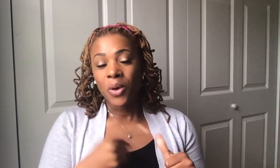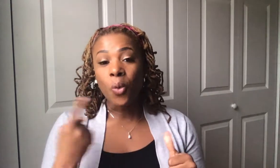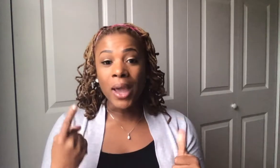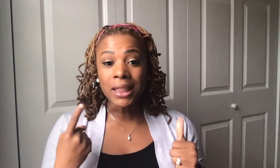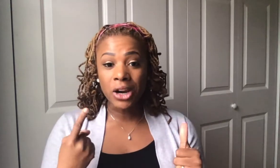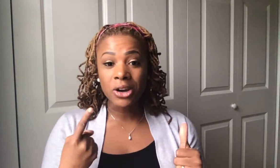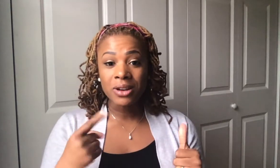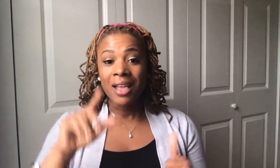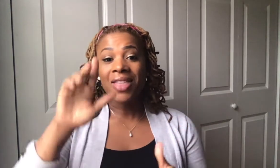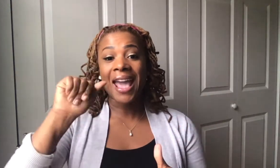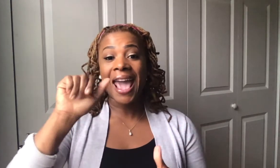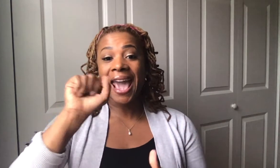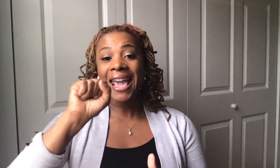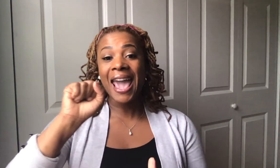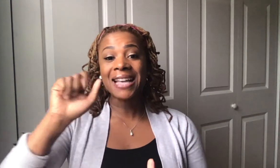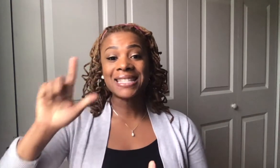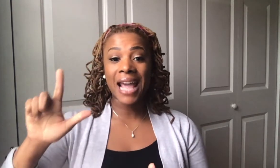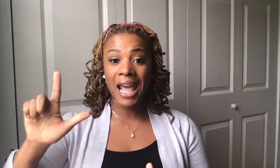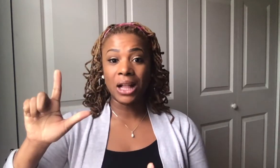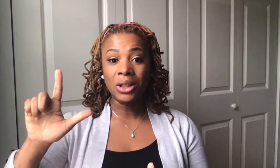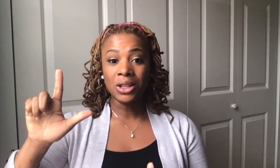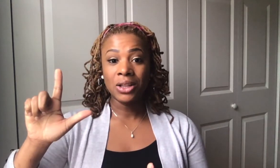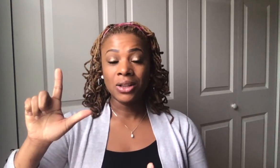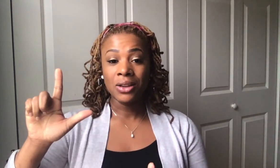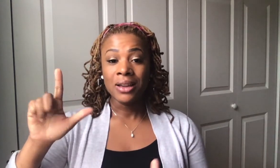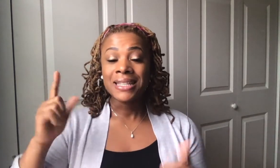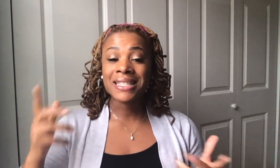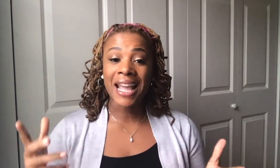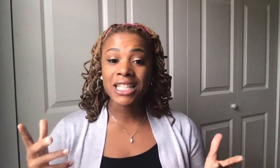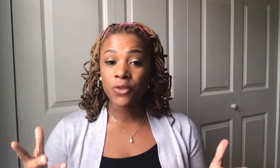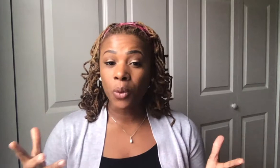we learned that ASL stands for what?